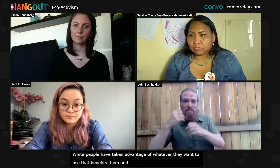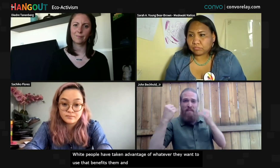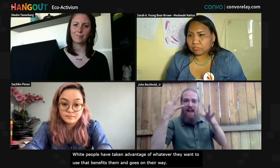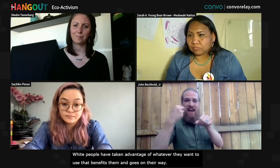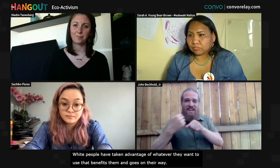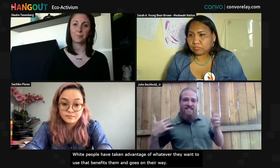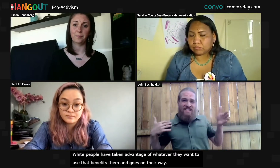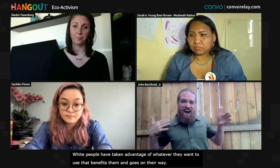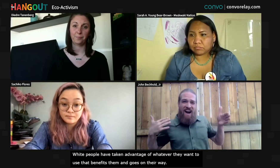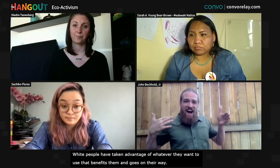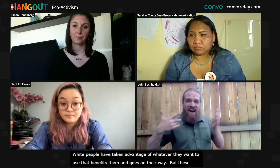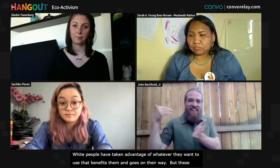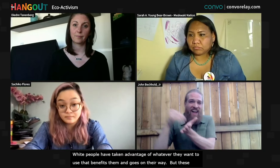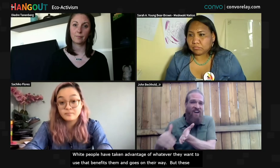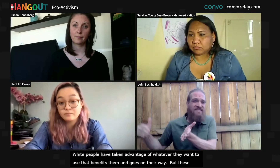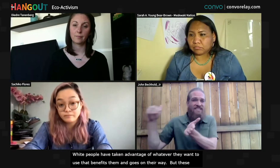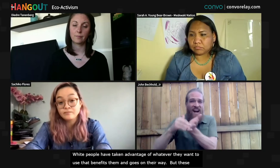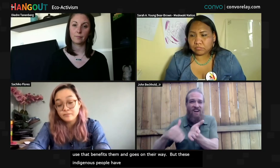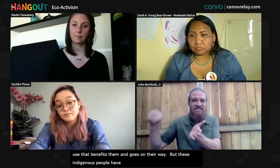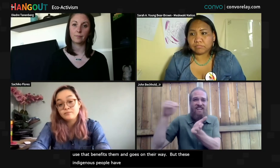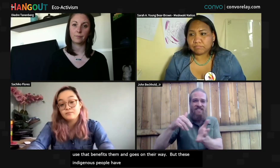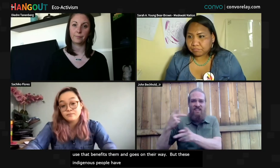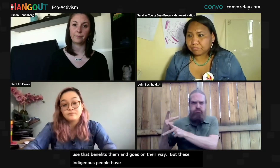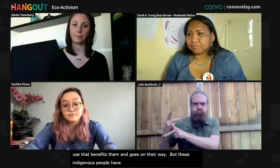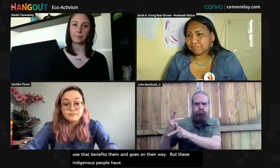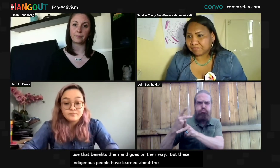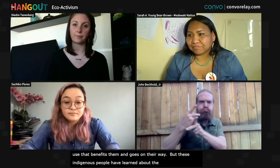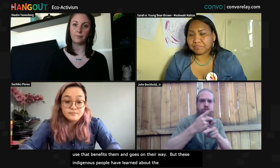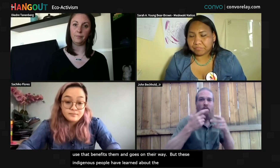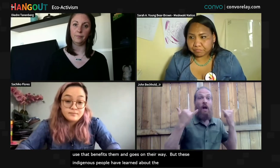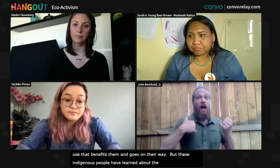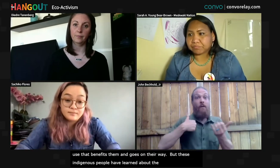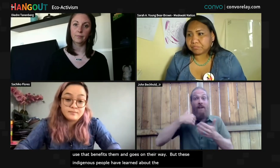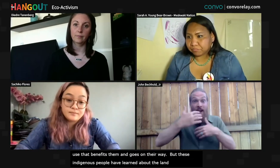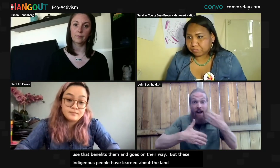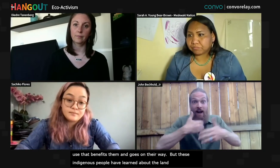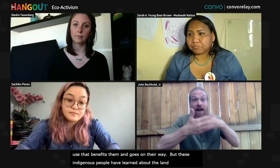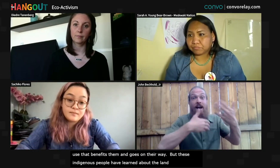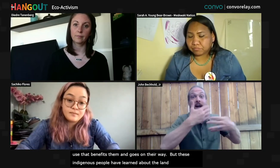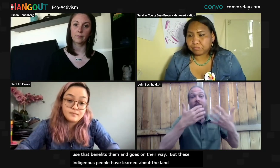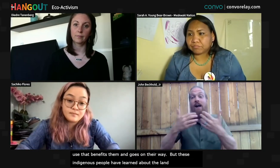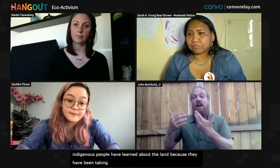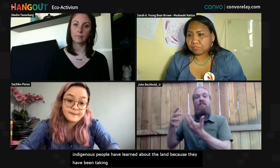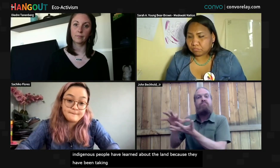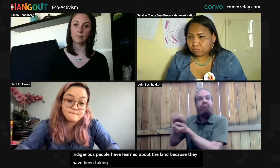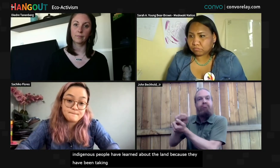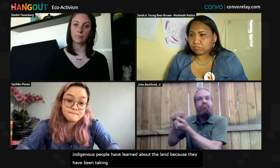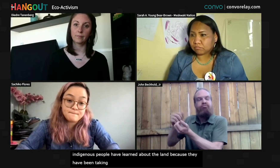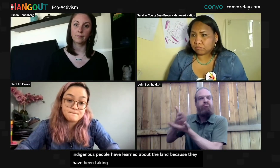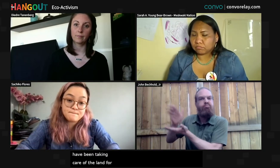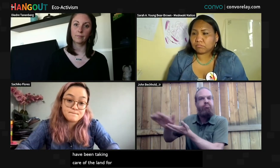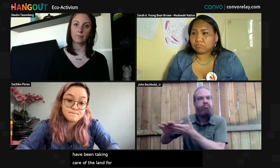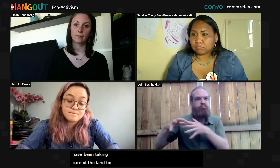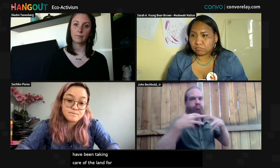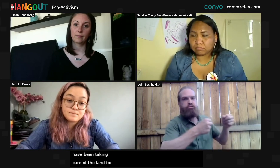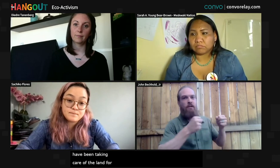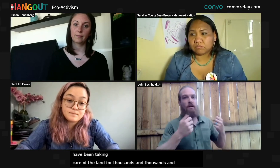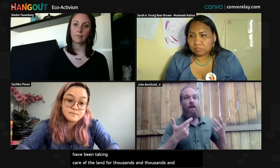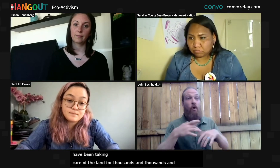the land because they have been taking care of the land for thousands and thousands and thousands of years. And then white